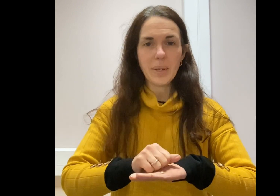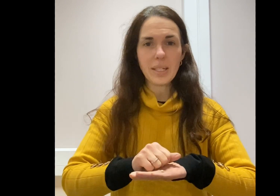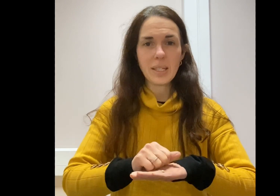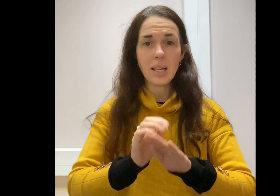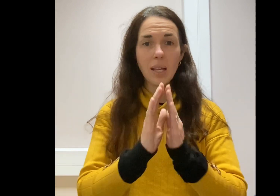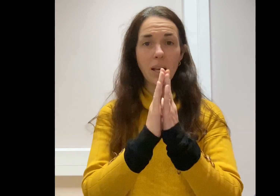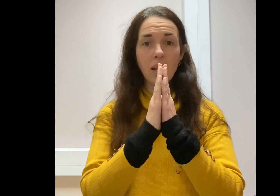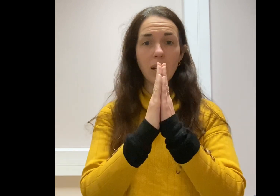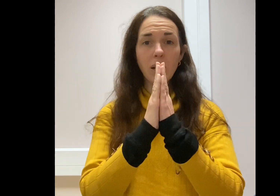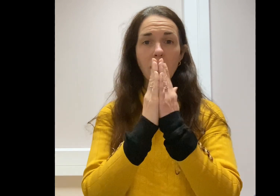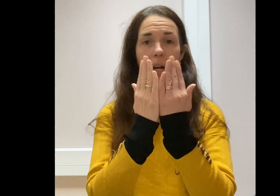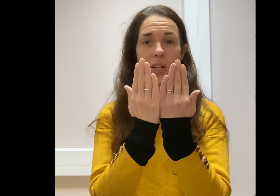Christmas cards.